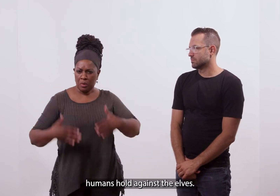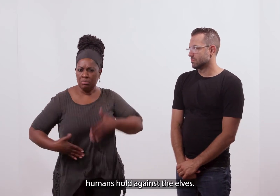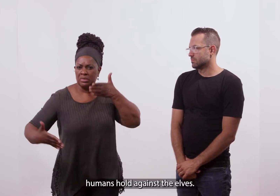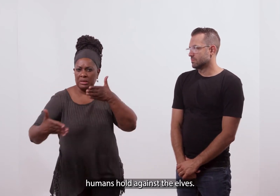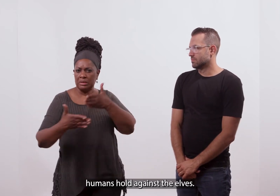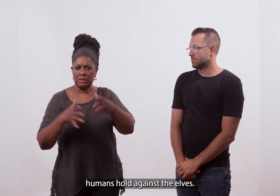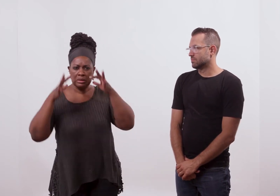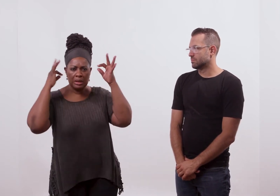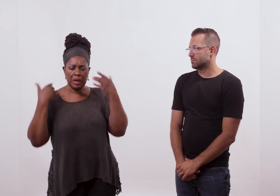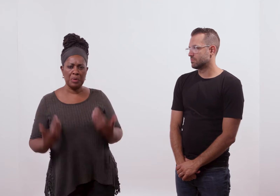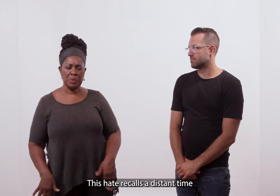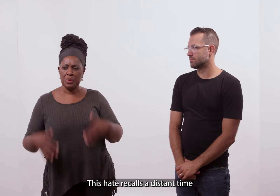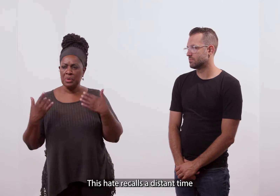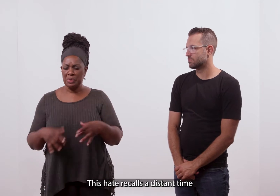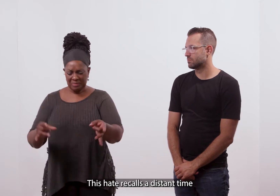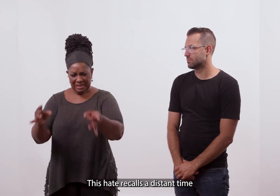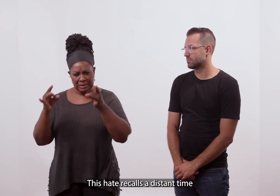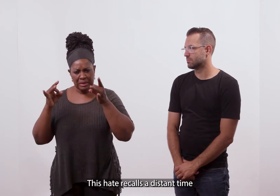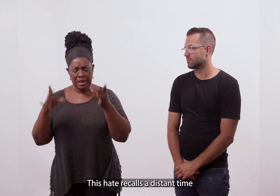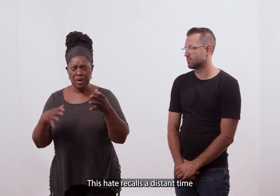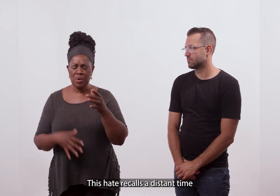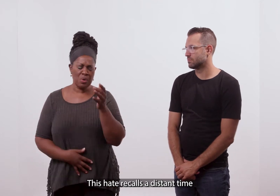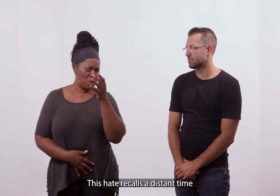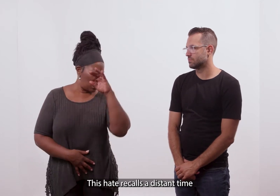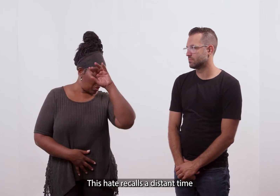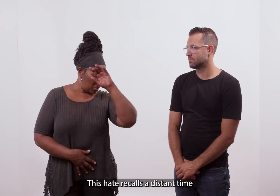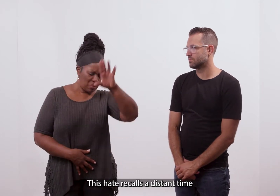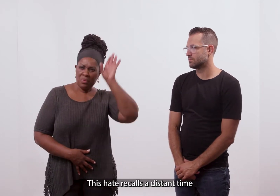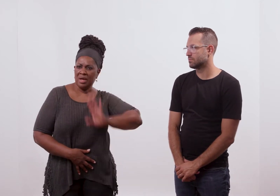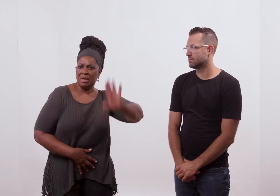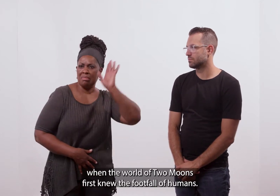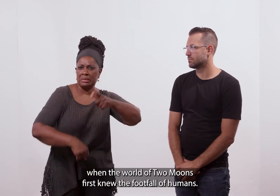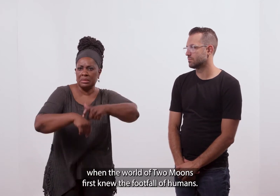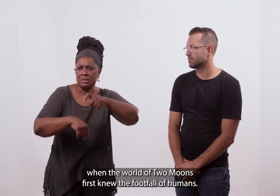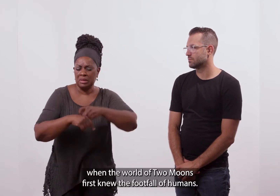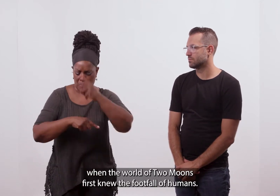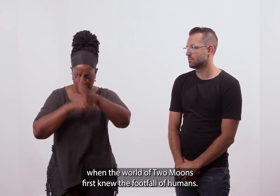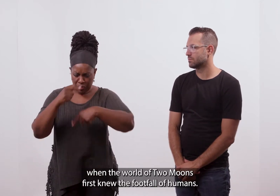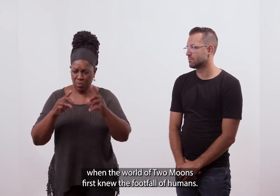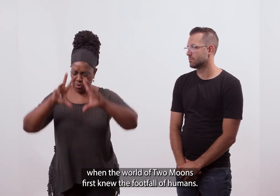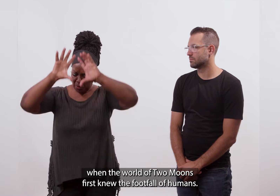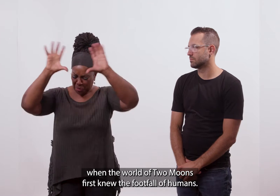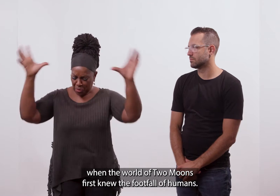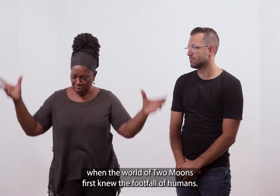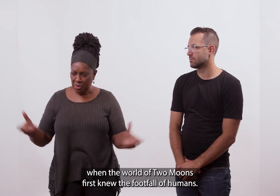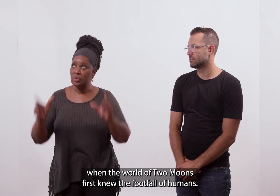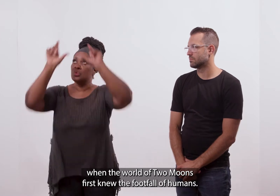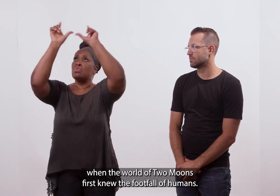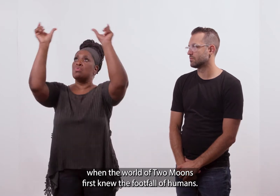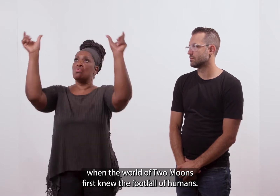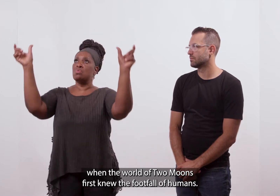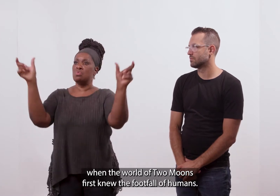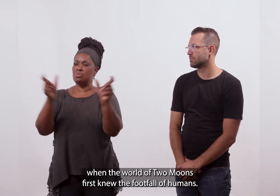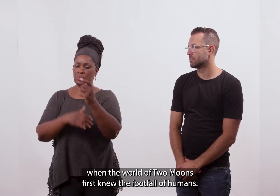against the elves. This hate recalls a distant time when the world of two moons first knew